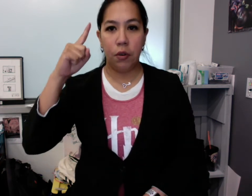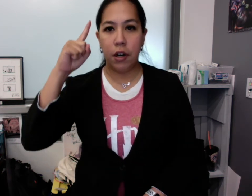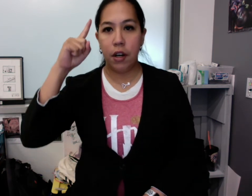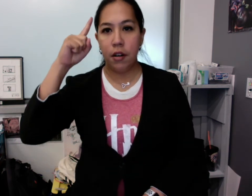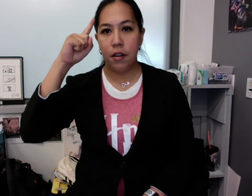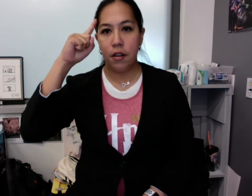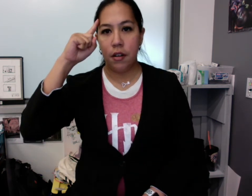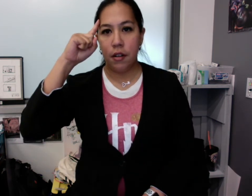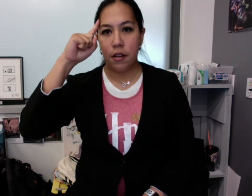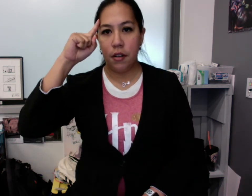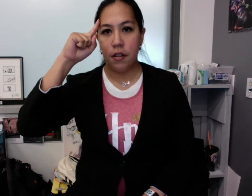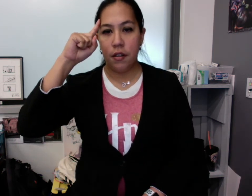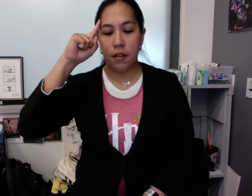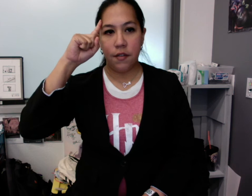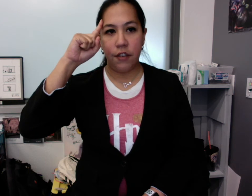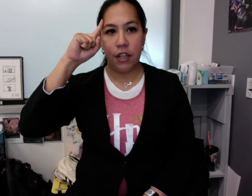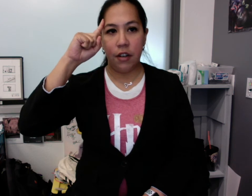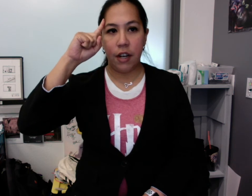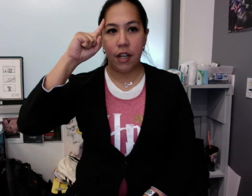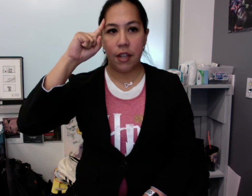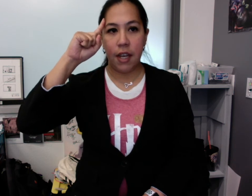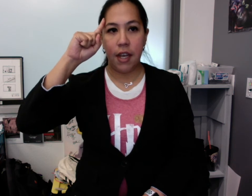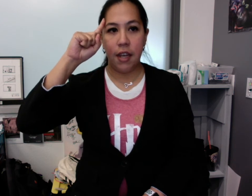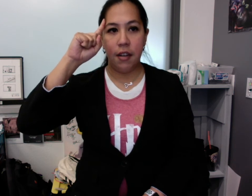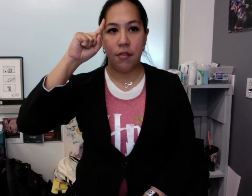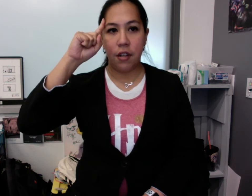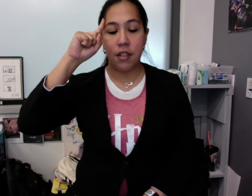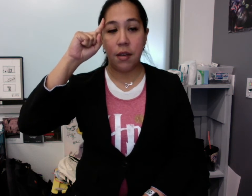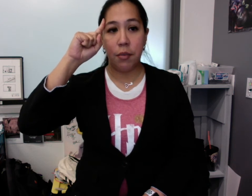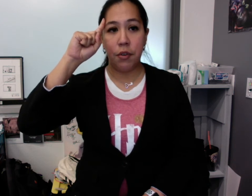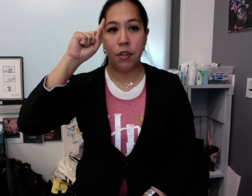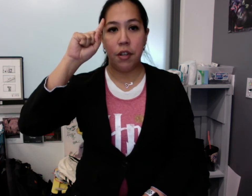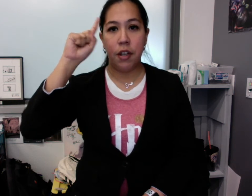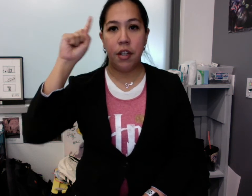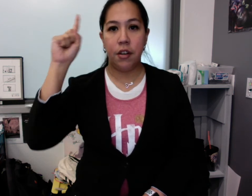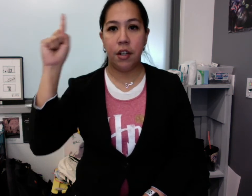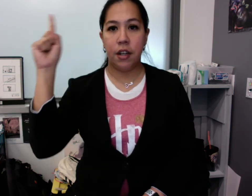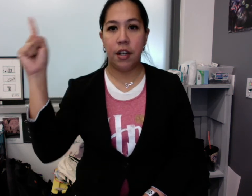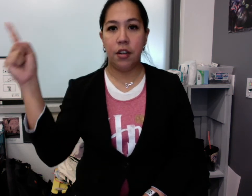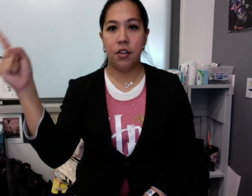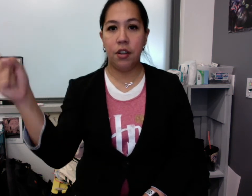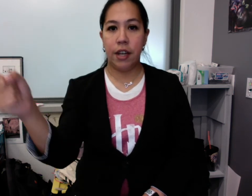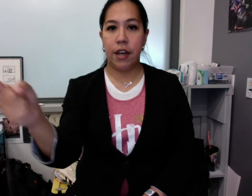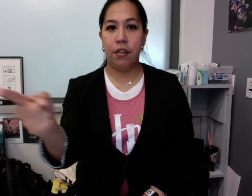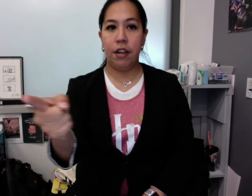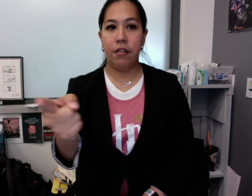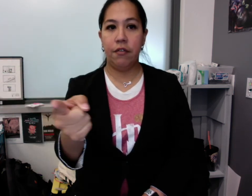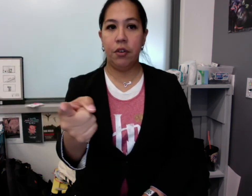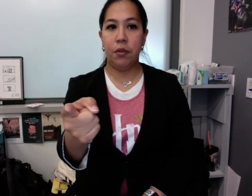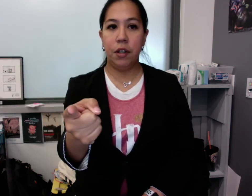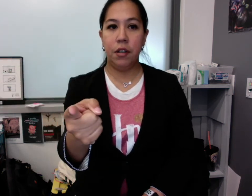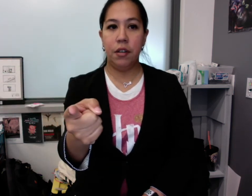4 is finger at the head or the temple, and you're going to kind of hook out and forward.